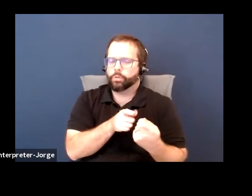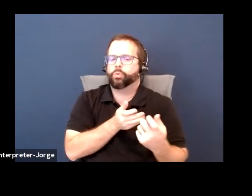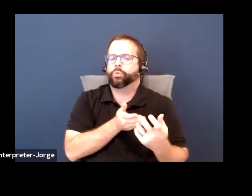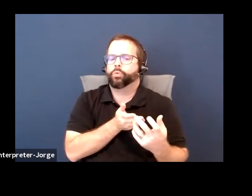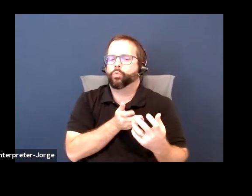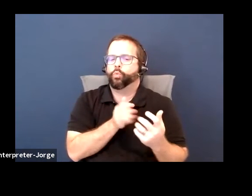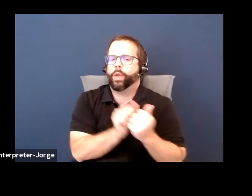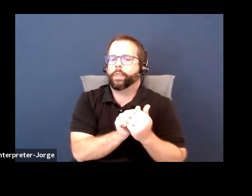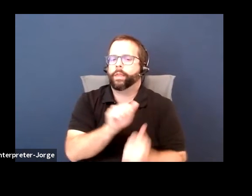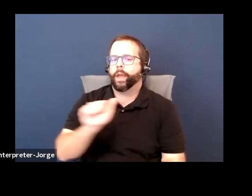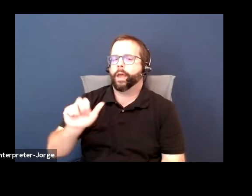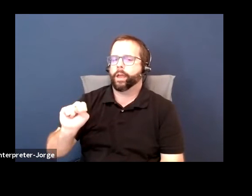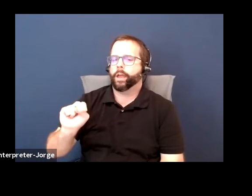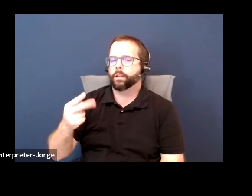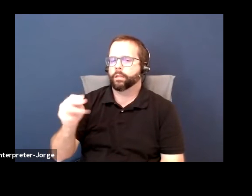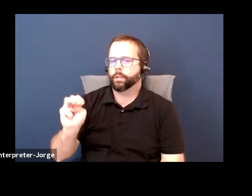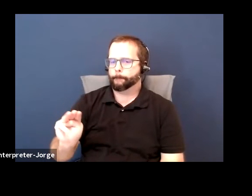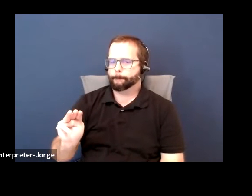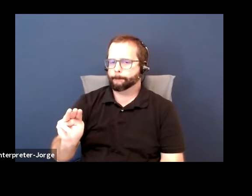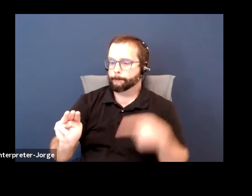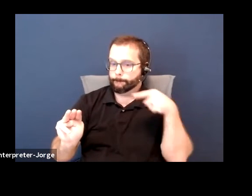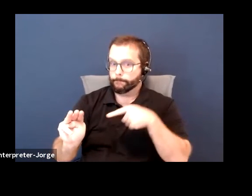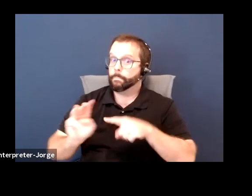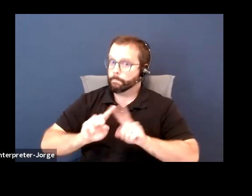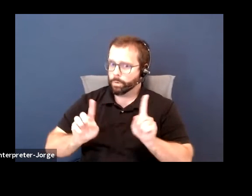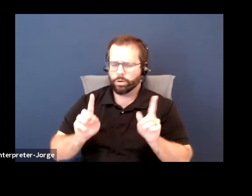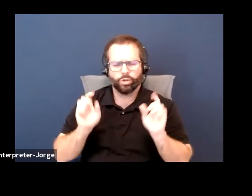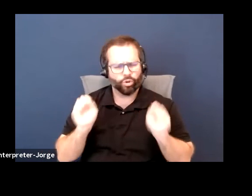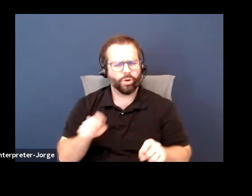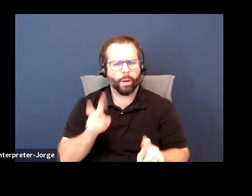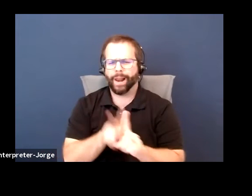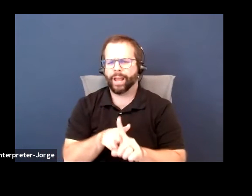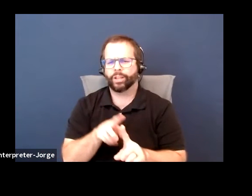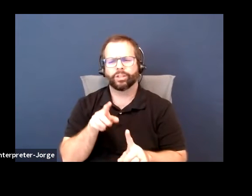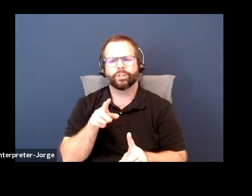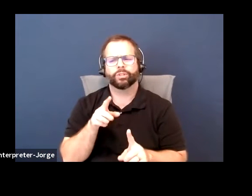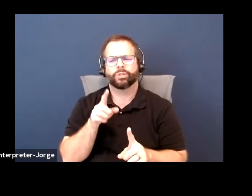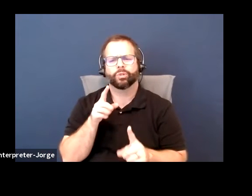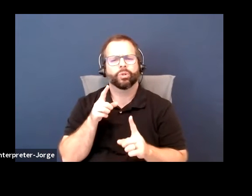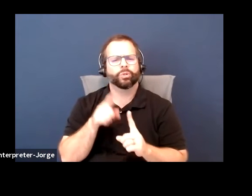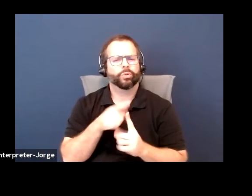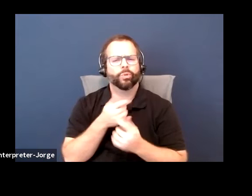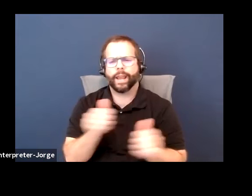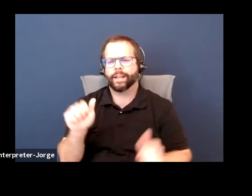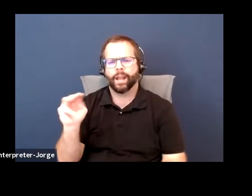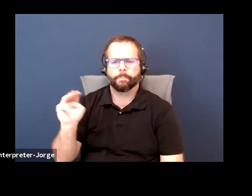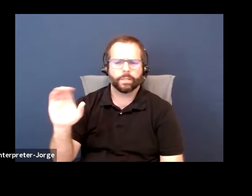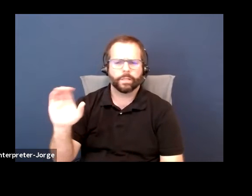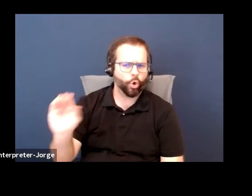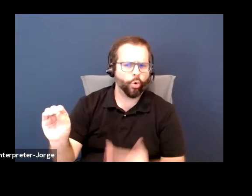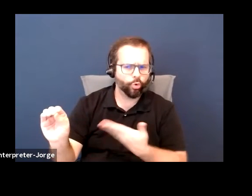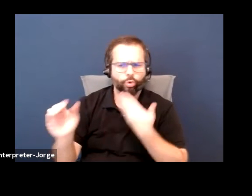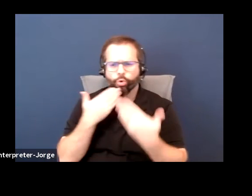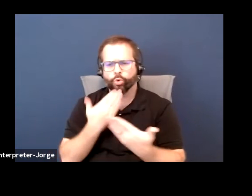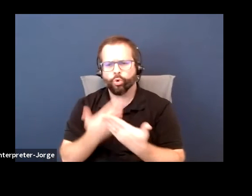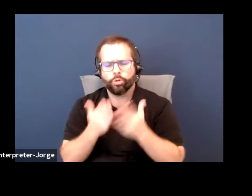applied across the board to any MCO. It's good strategies to look for and how you can become a little bit